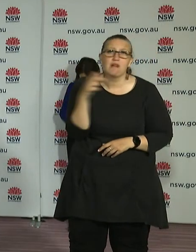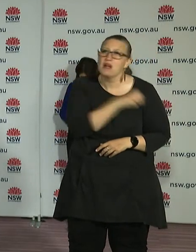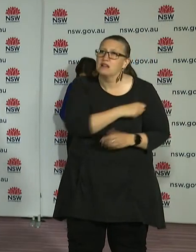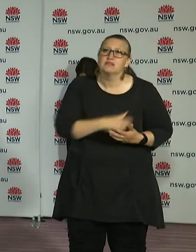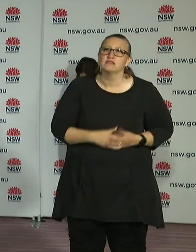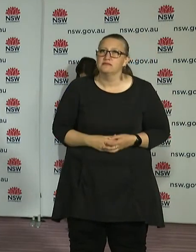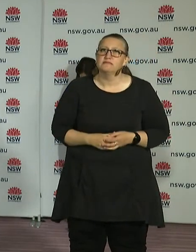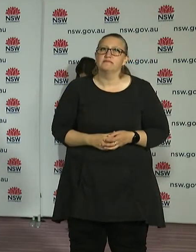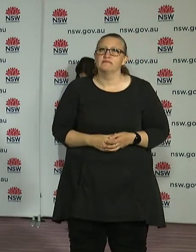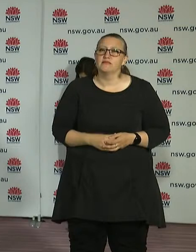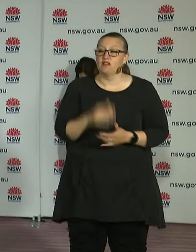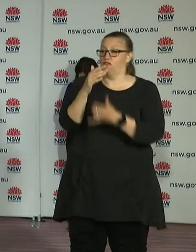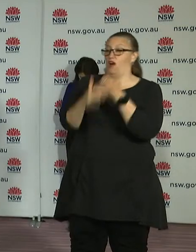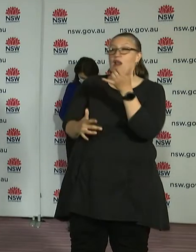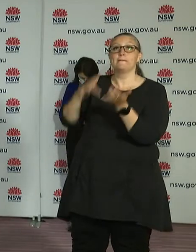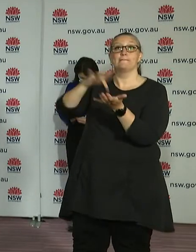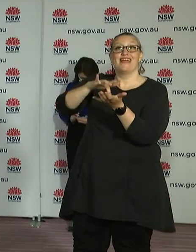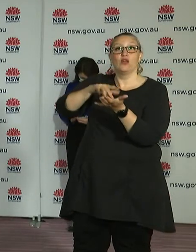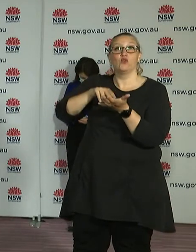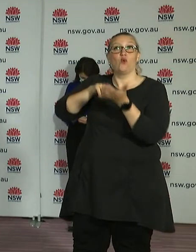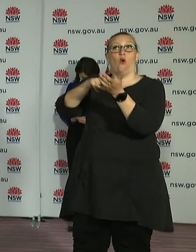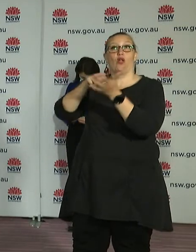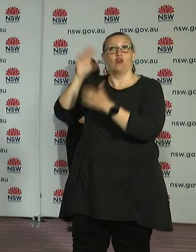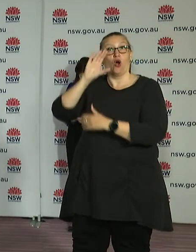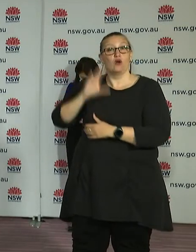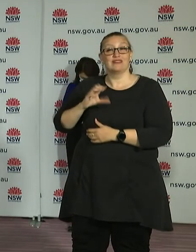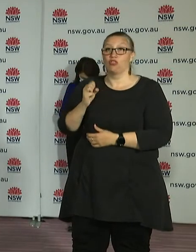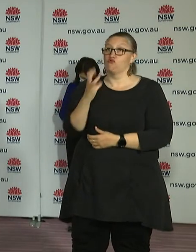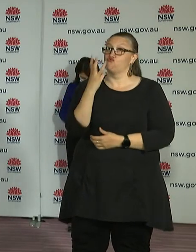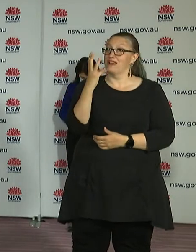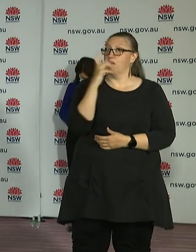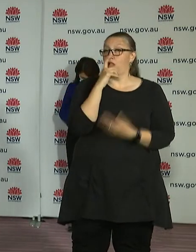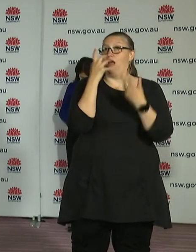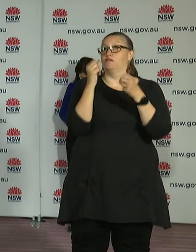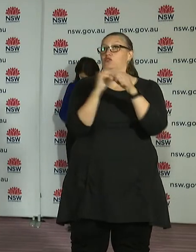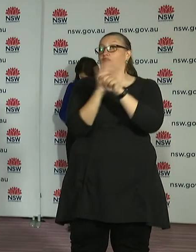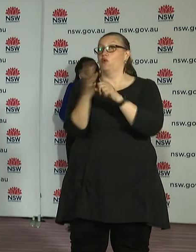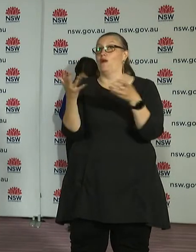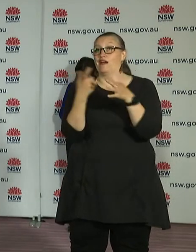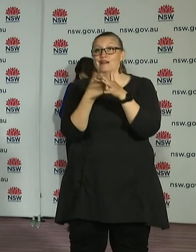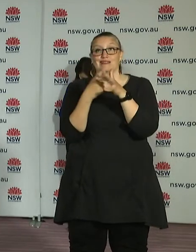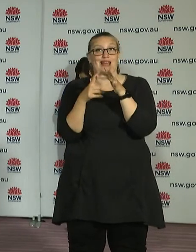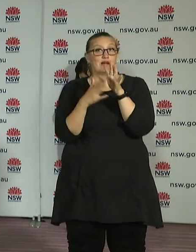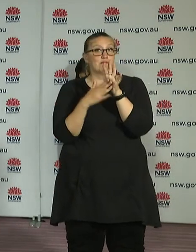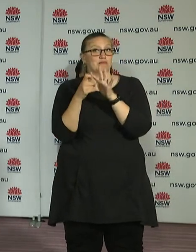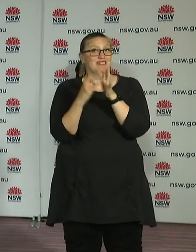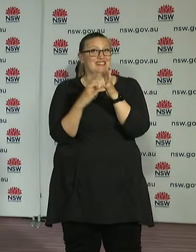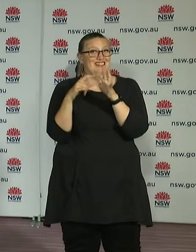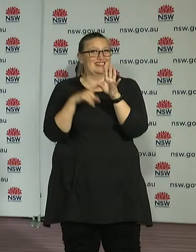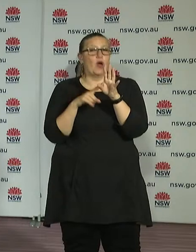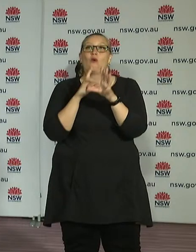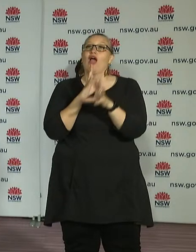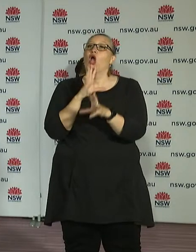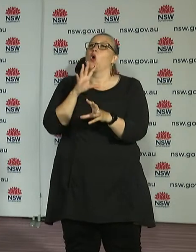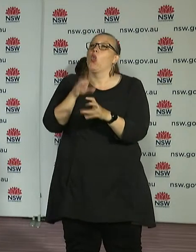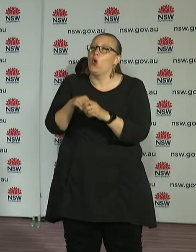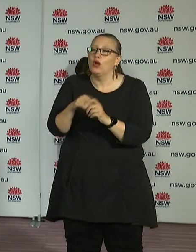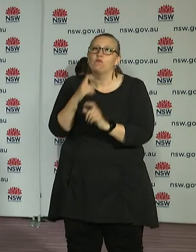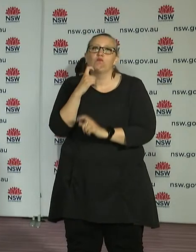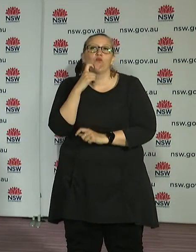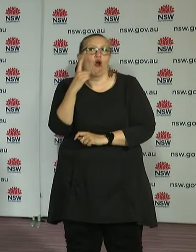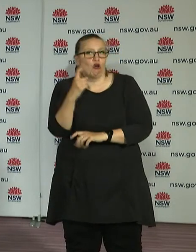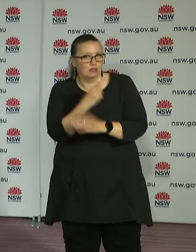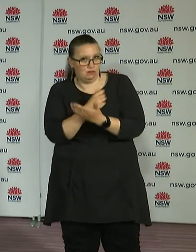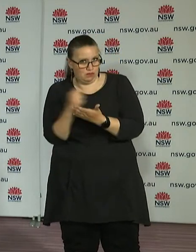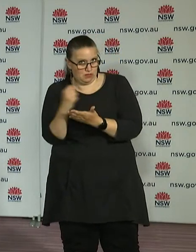coast, we had 3 cases reported in the Kempsey area overnight. Those numbers will be included because it was after 8 p.m, so they'll be in